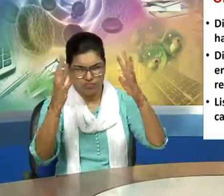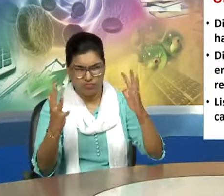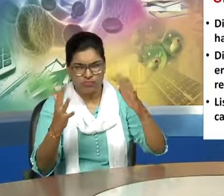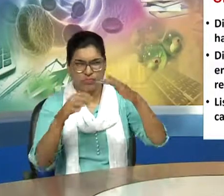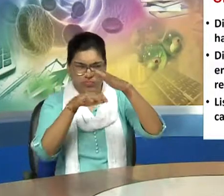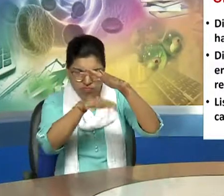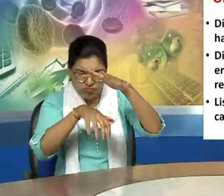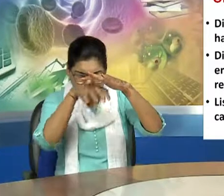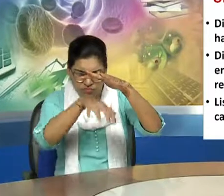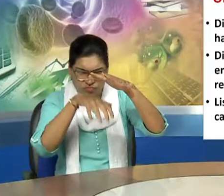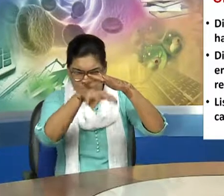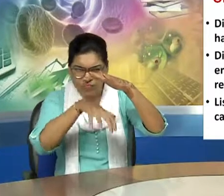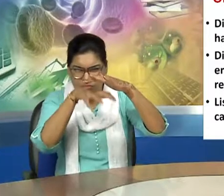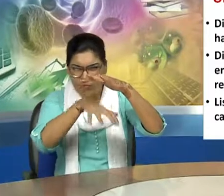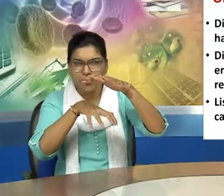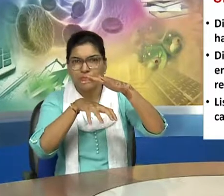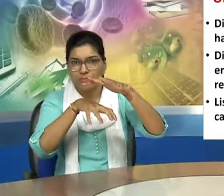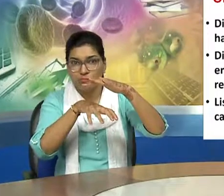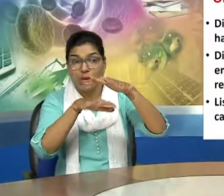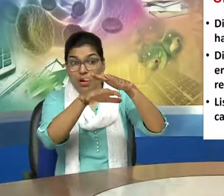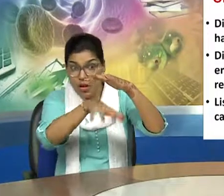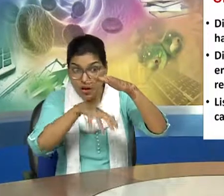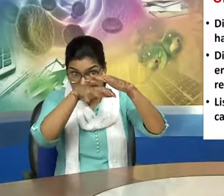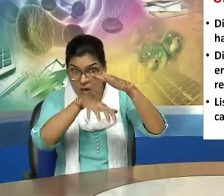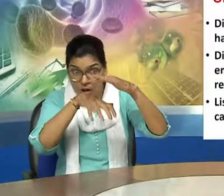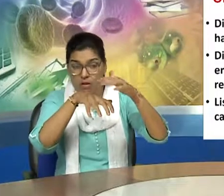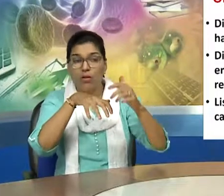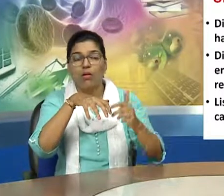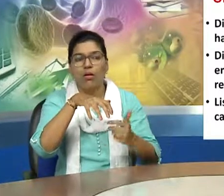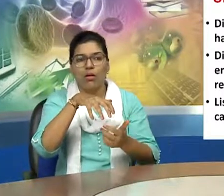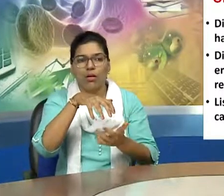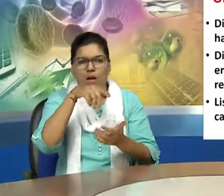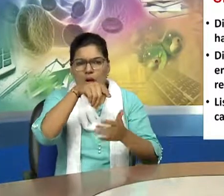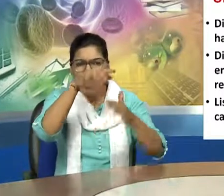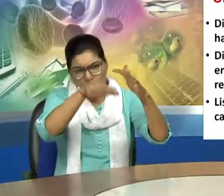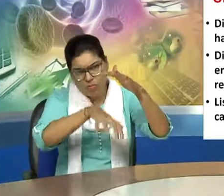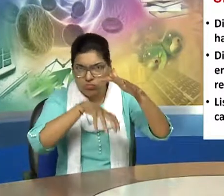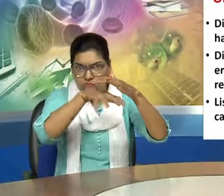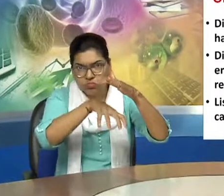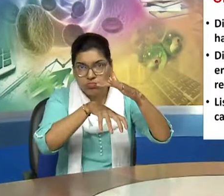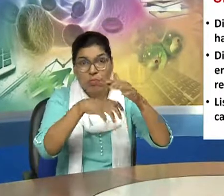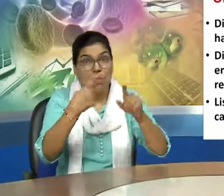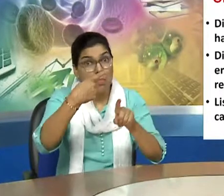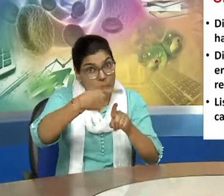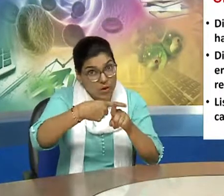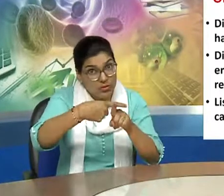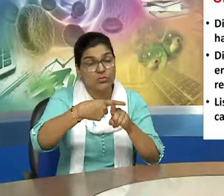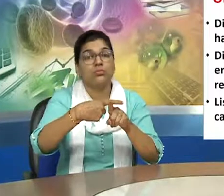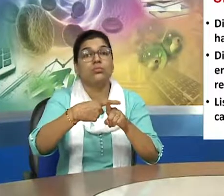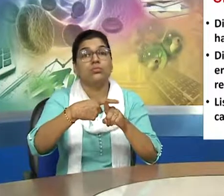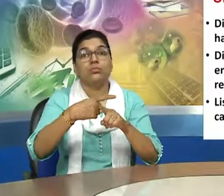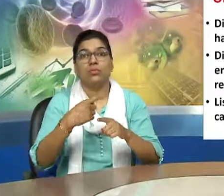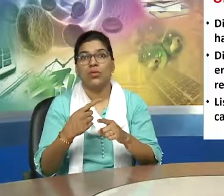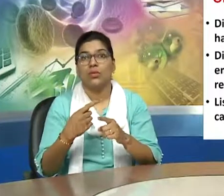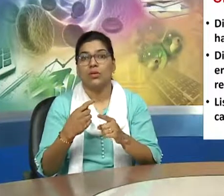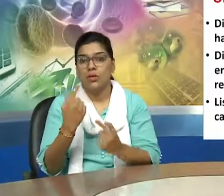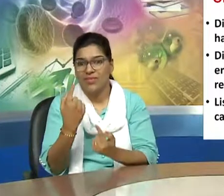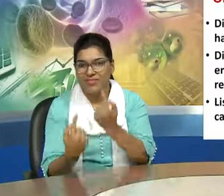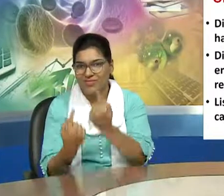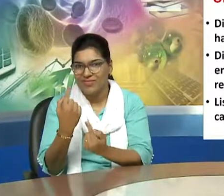In this video, we are going to cover these objectives. The first objective, which is shown